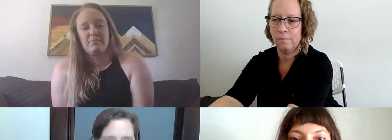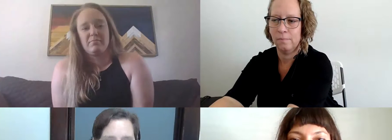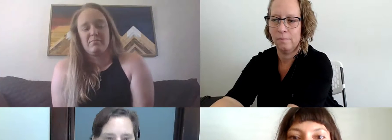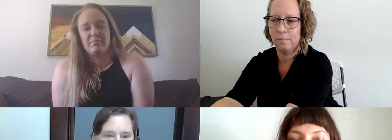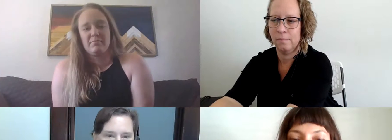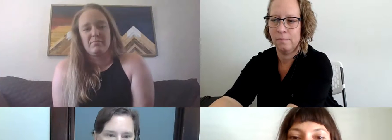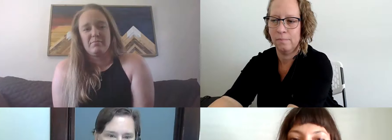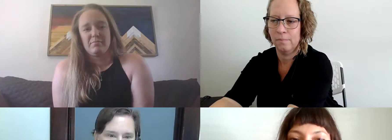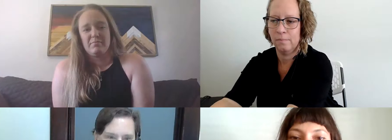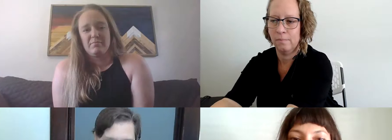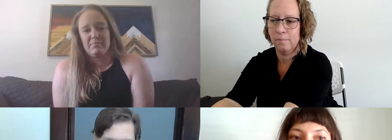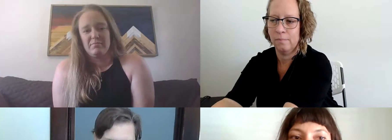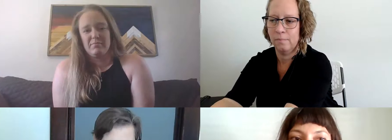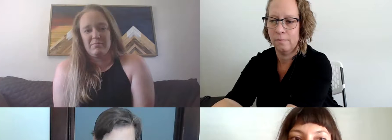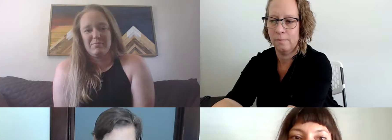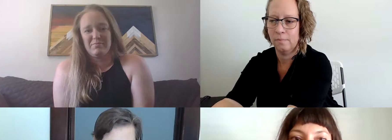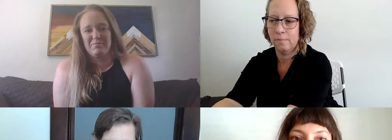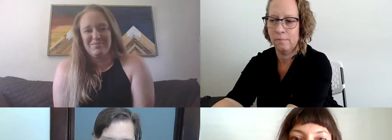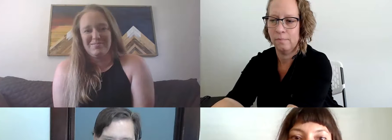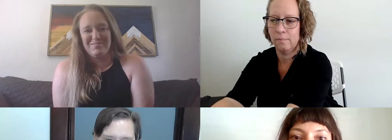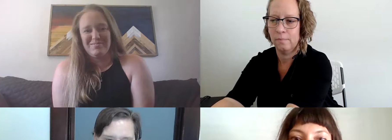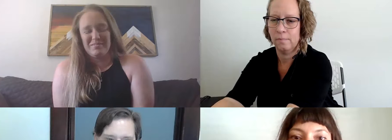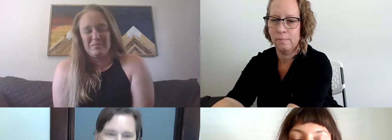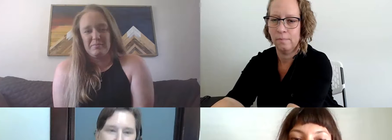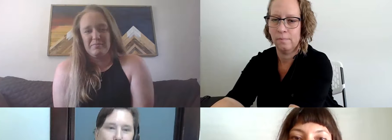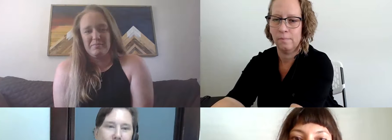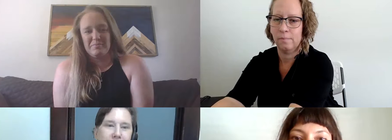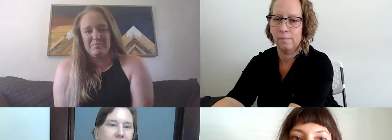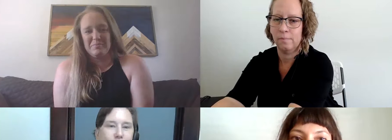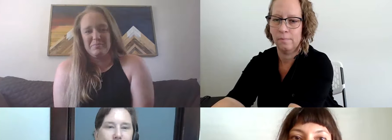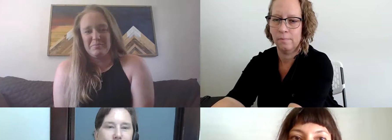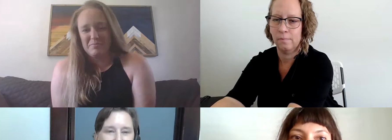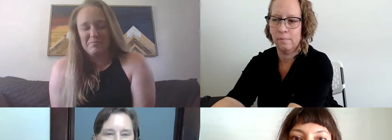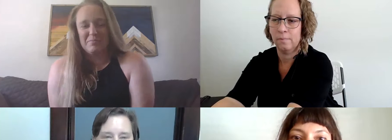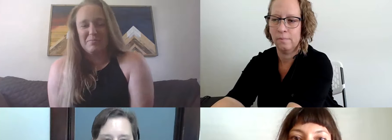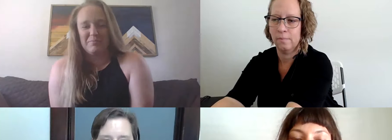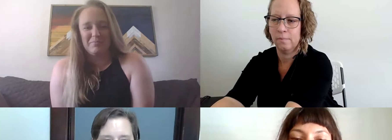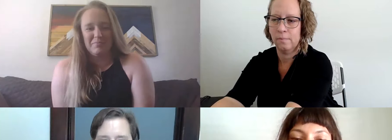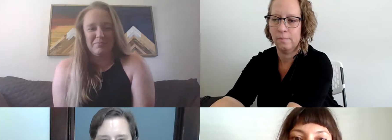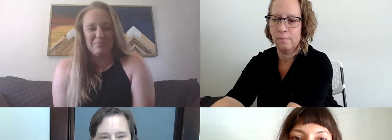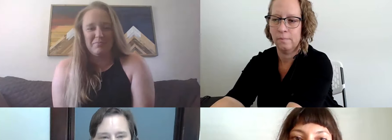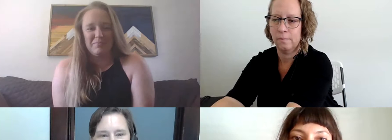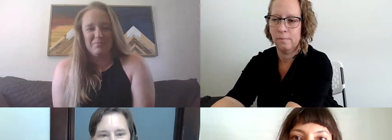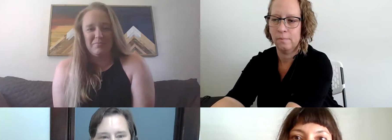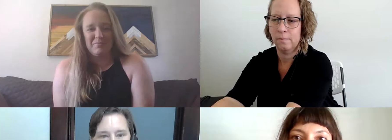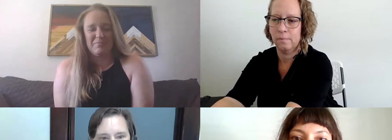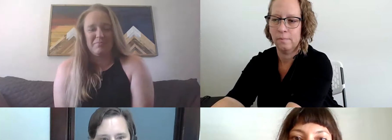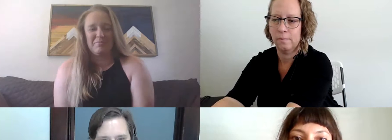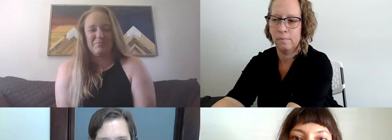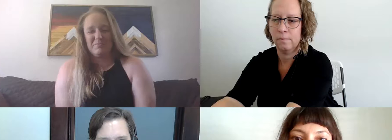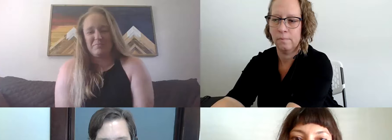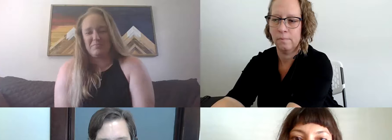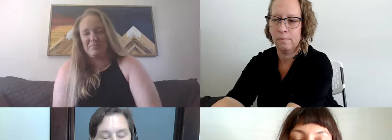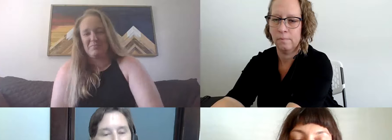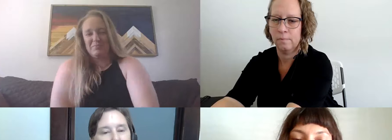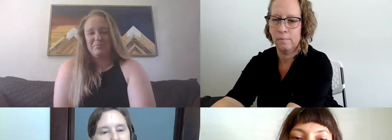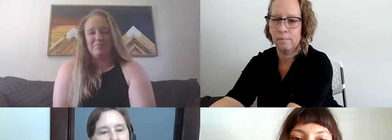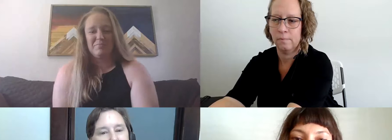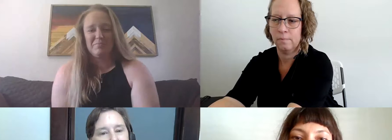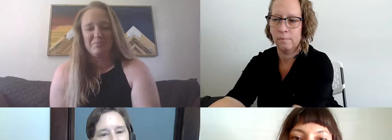do so well at Sprint Accessibility. And so I think it's kind of just a given for us and we don't even really think about the